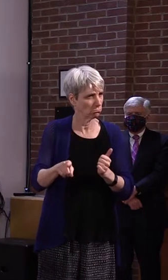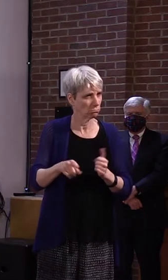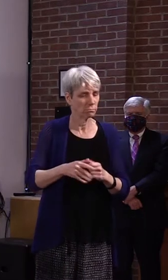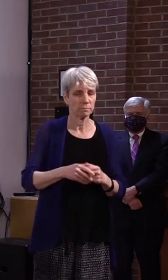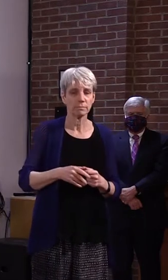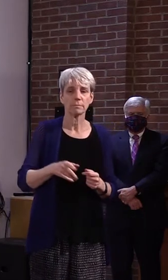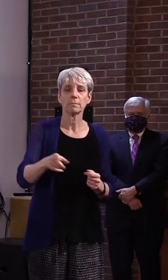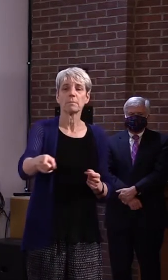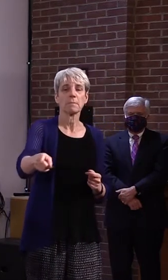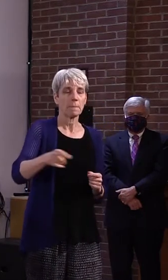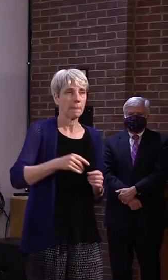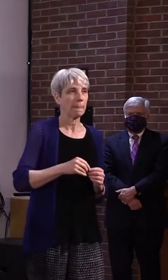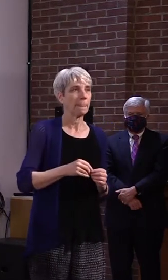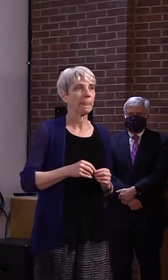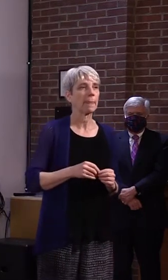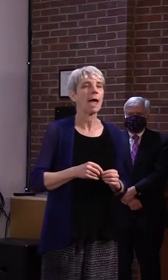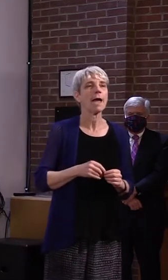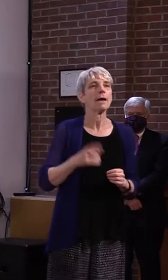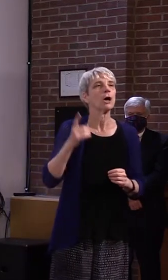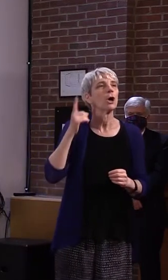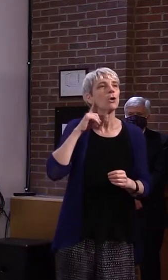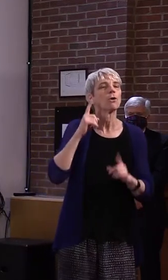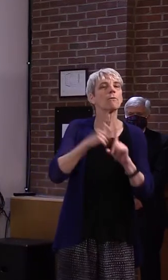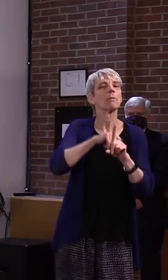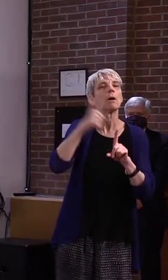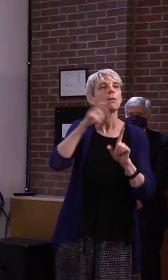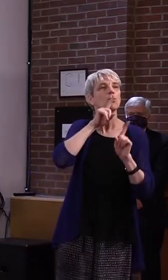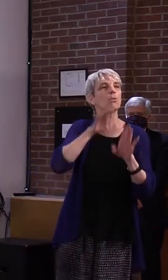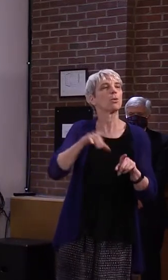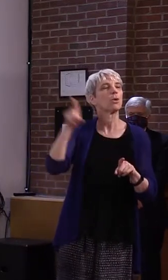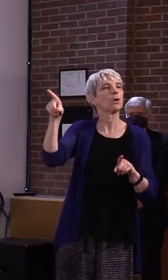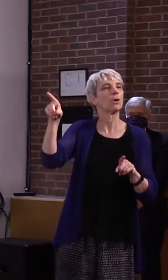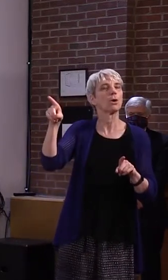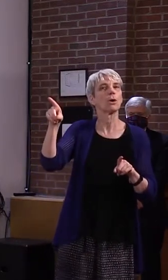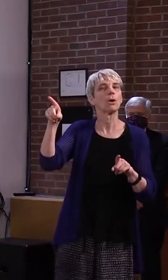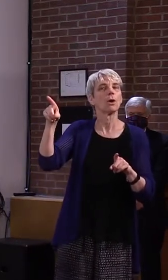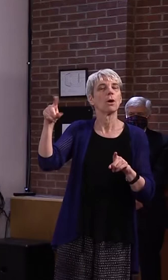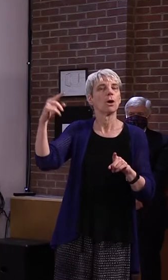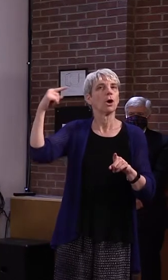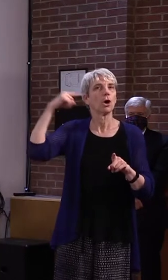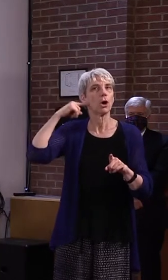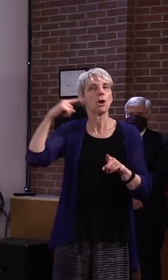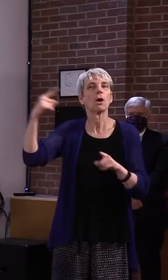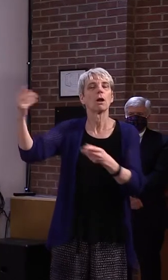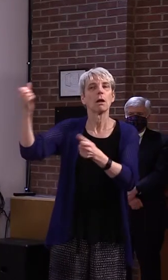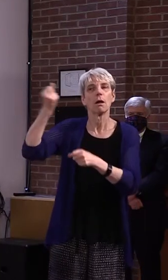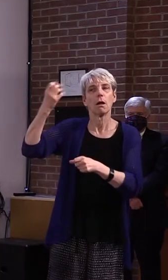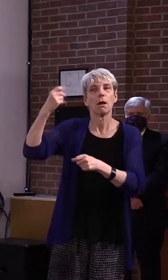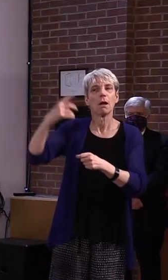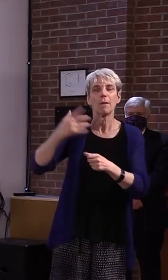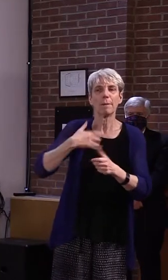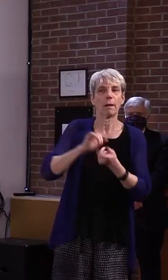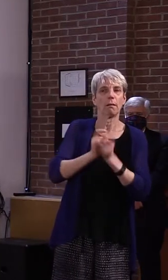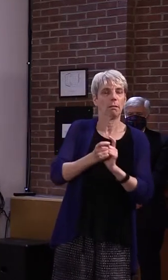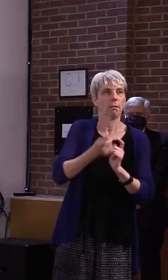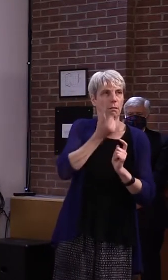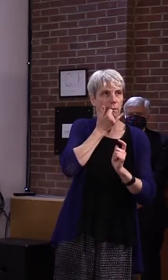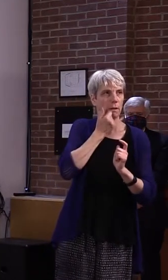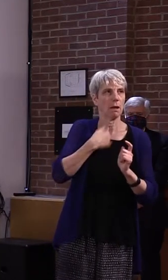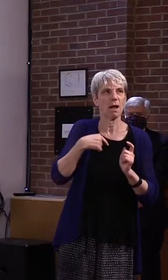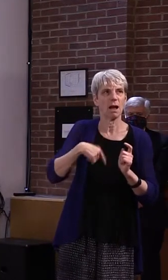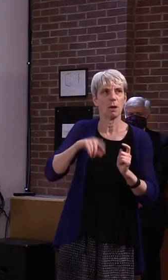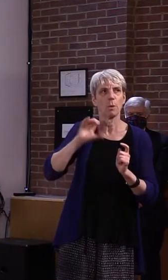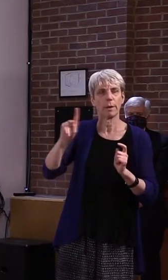I heard this from a reporter who was kind of translating it for me, and I'm passing it along. So I might have to go back to him